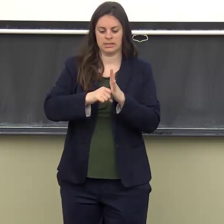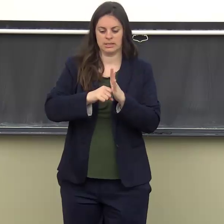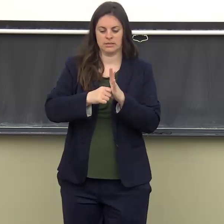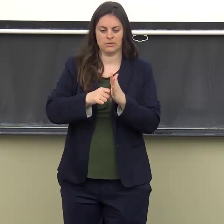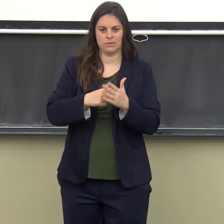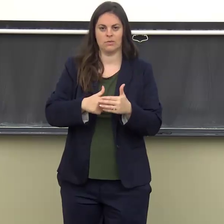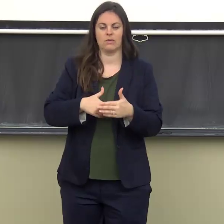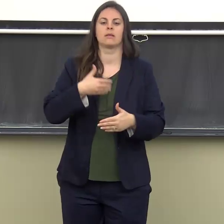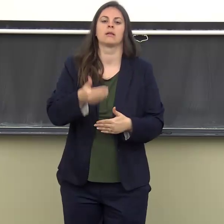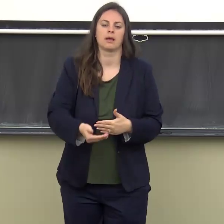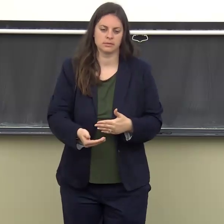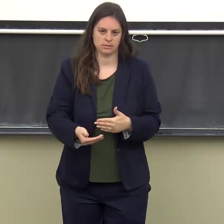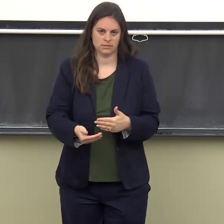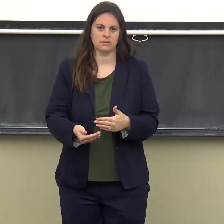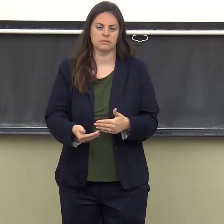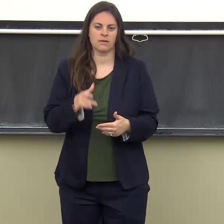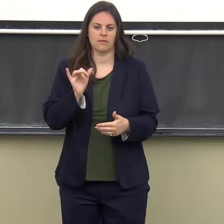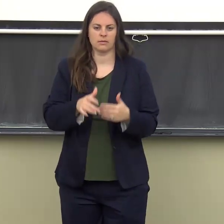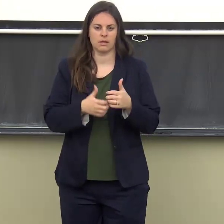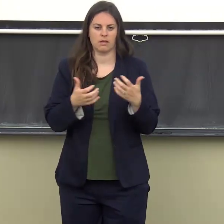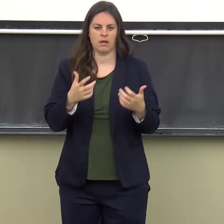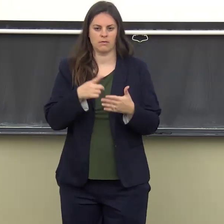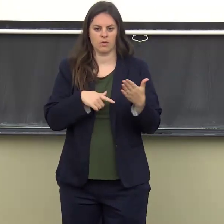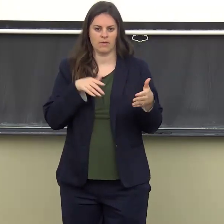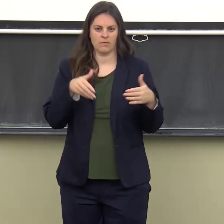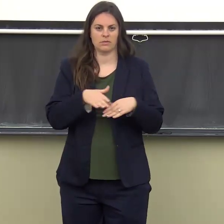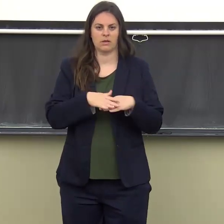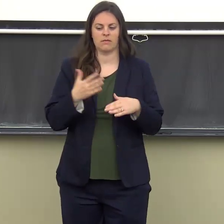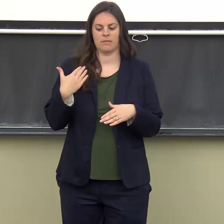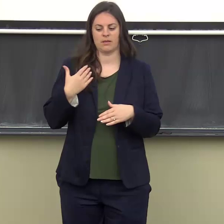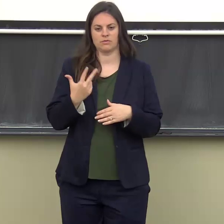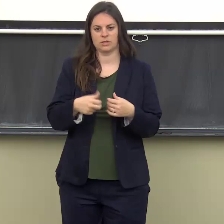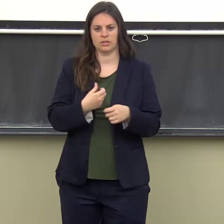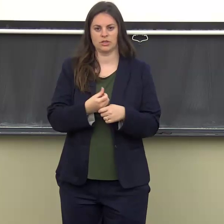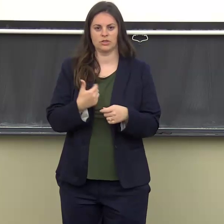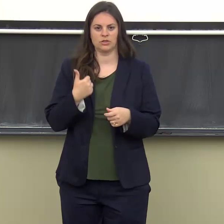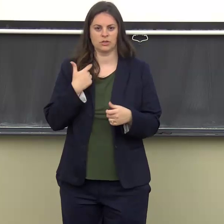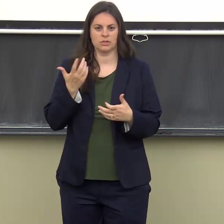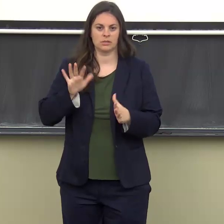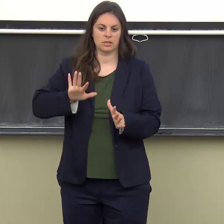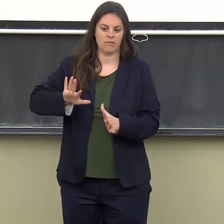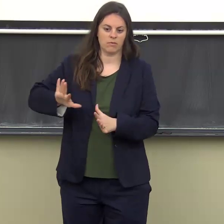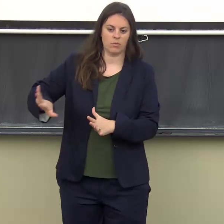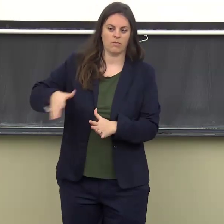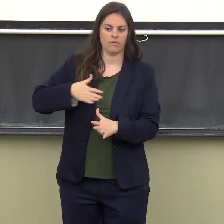next. And I think that's a lot of what I've focused on the last 3 years, is just getting away from my